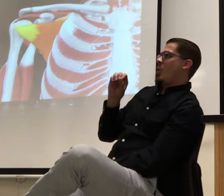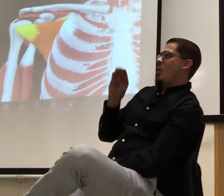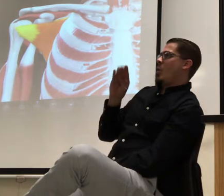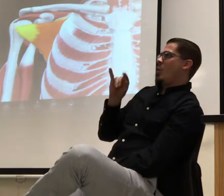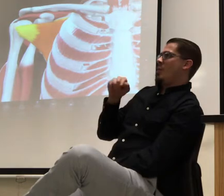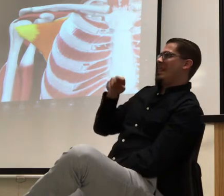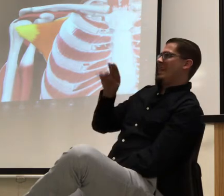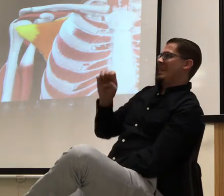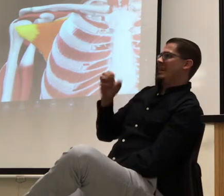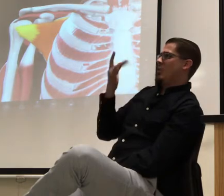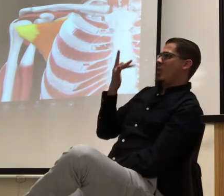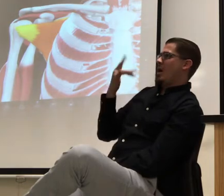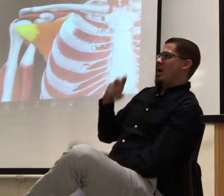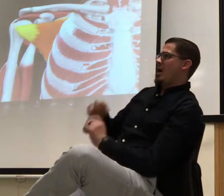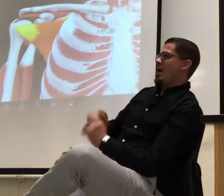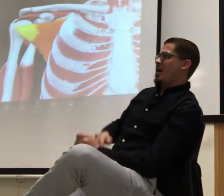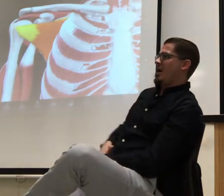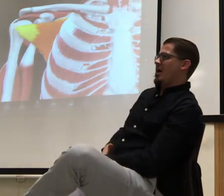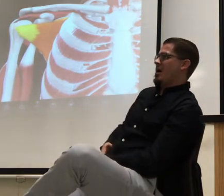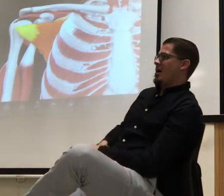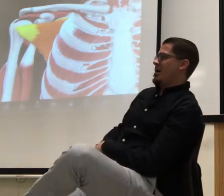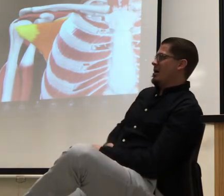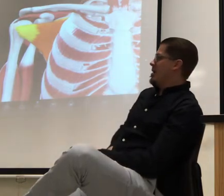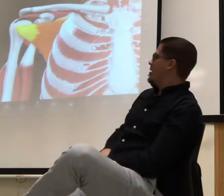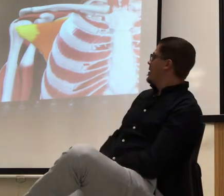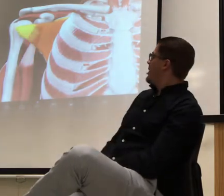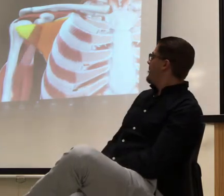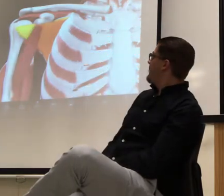Remember the serratus anterior?